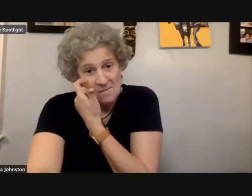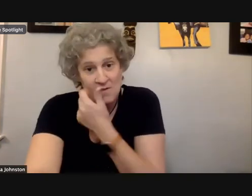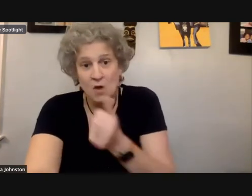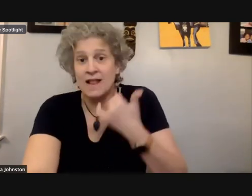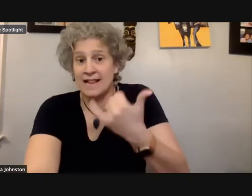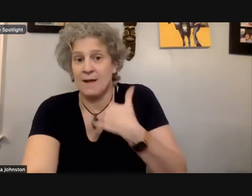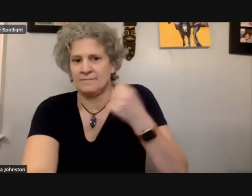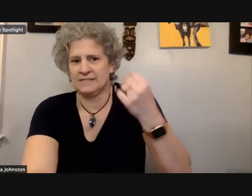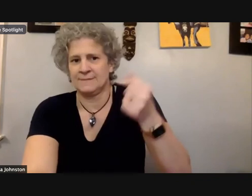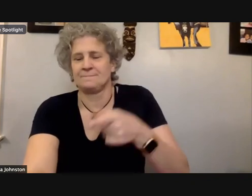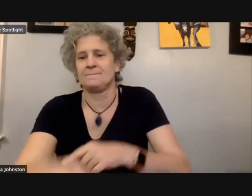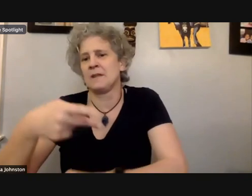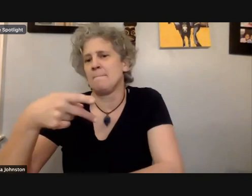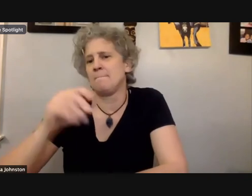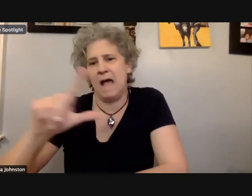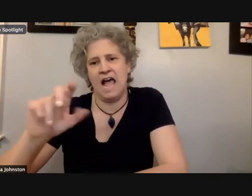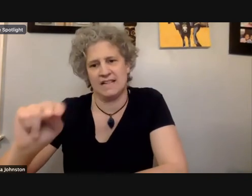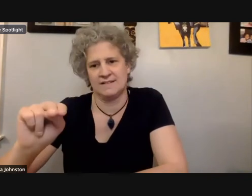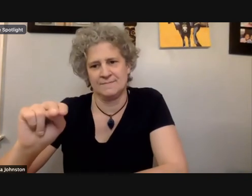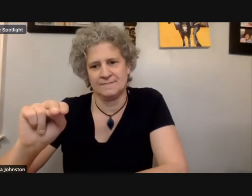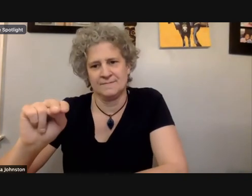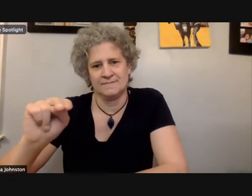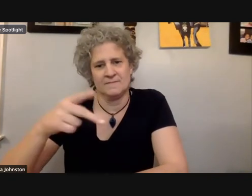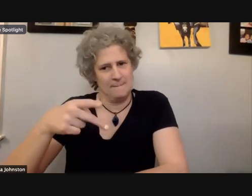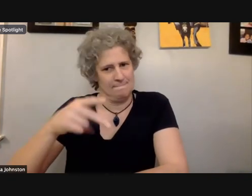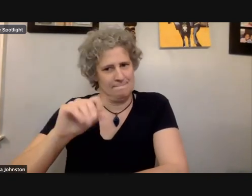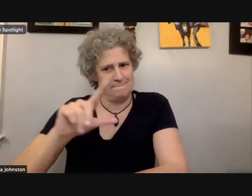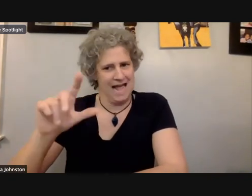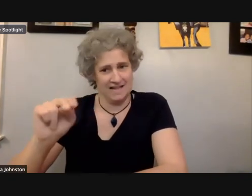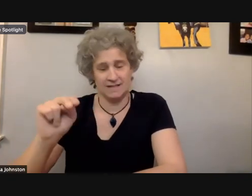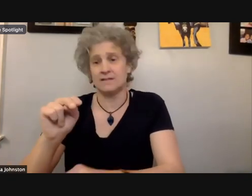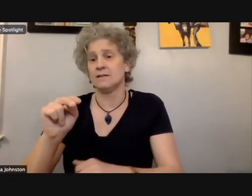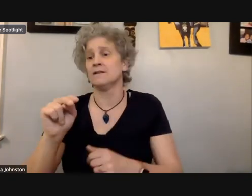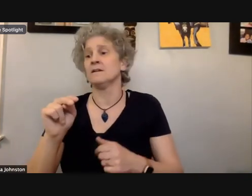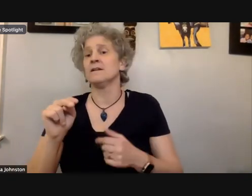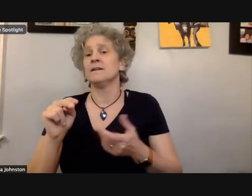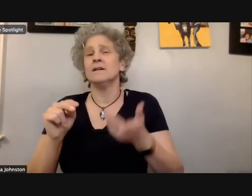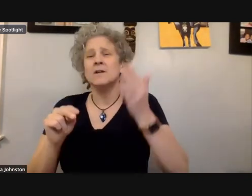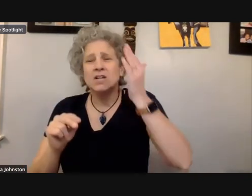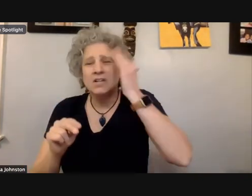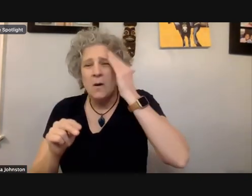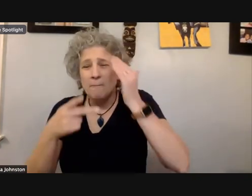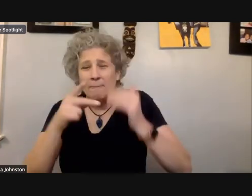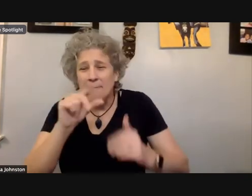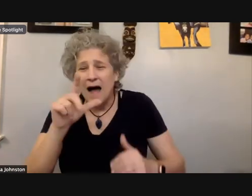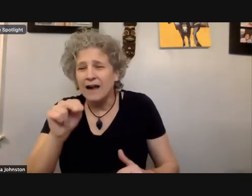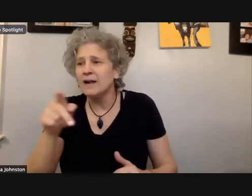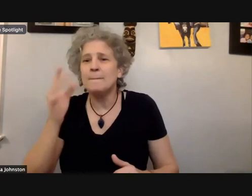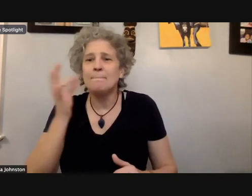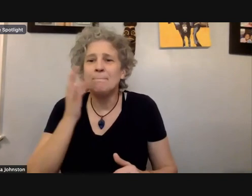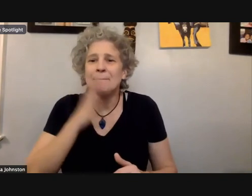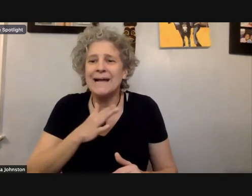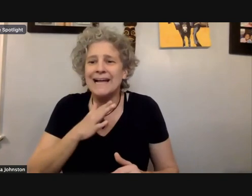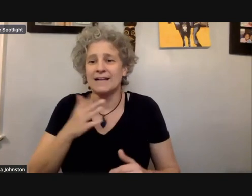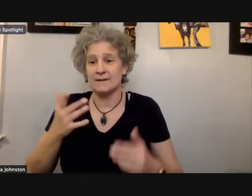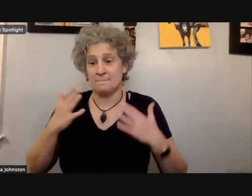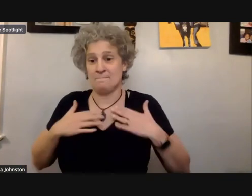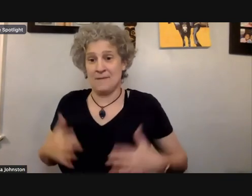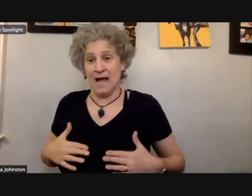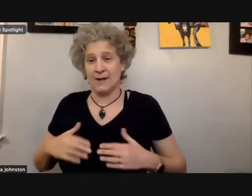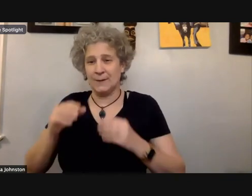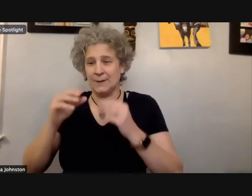more ASL? Are they more English? Whatever the case may be. So pollen is finger spelled. And then, of course, you